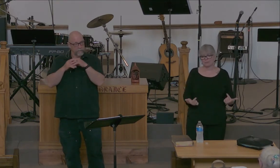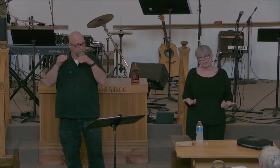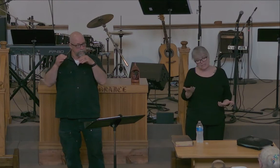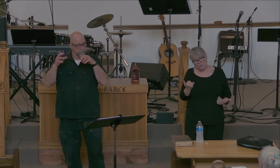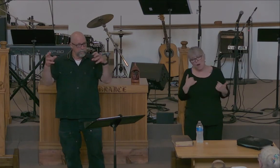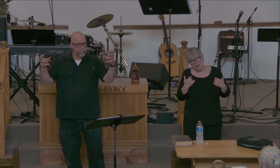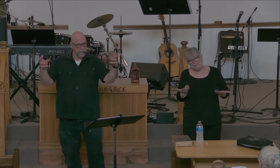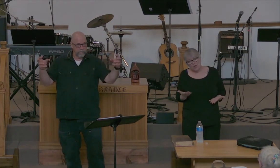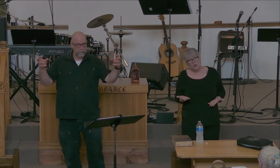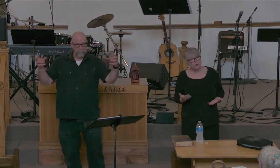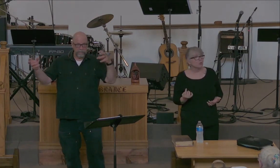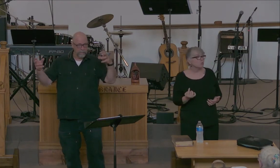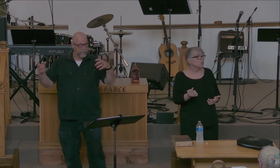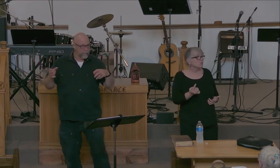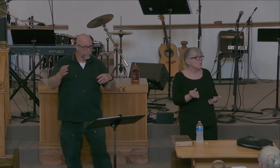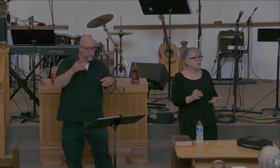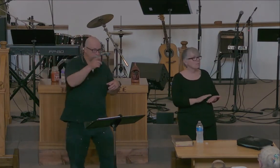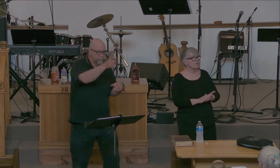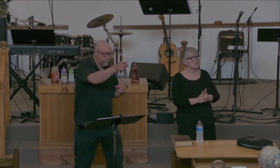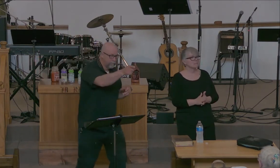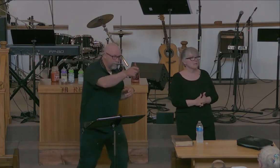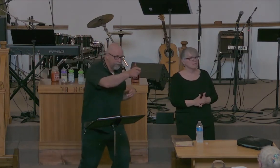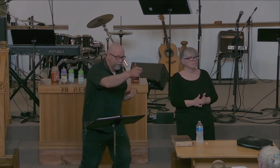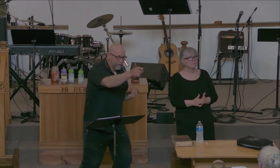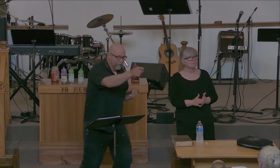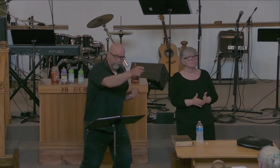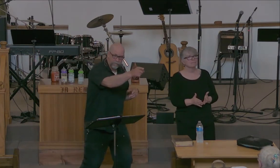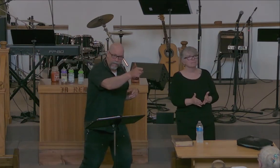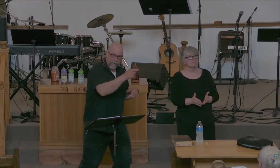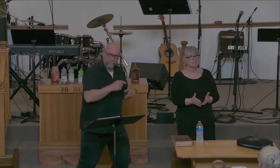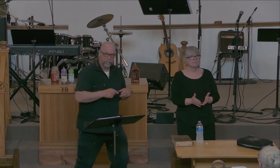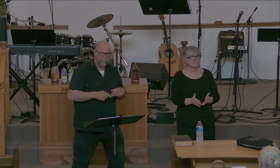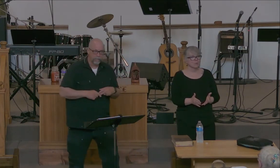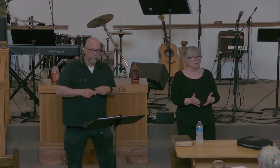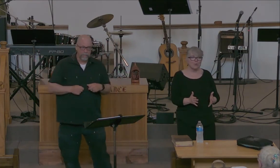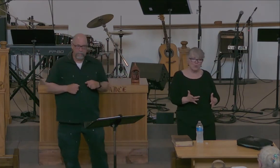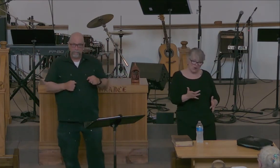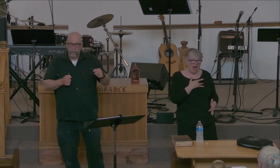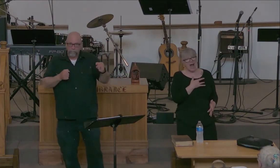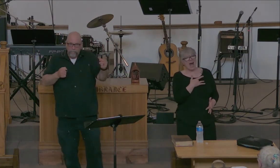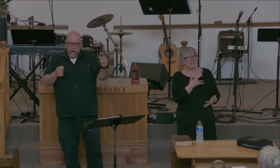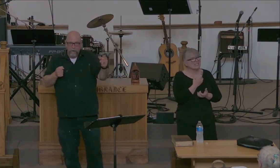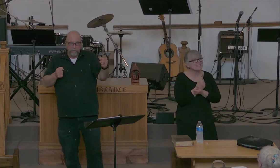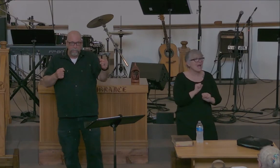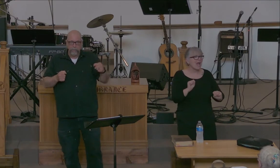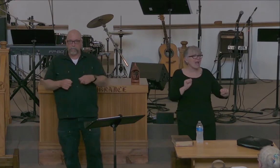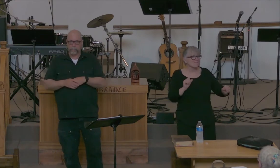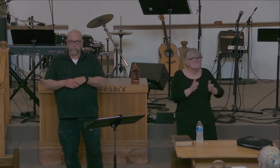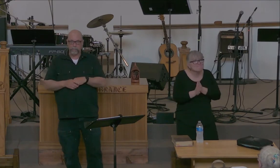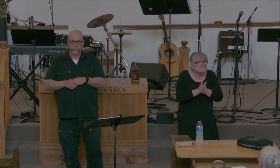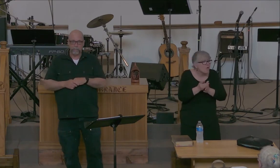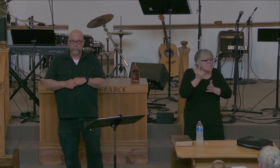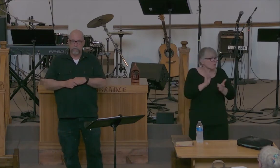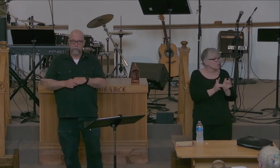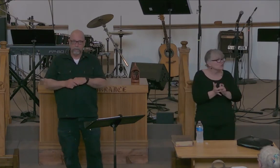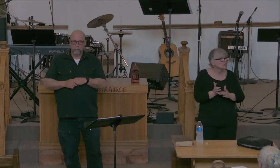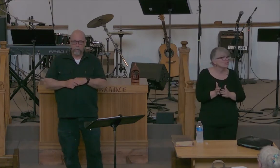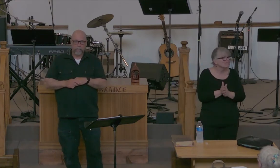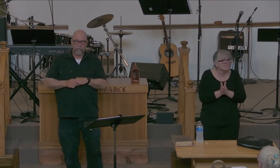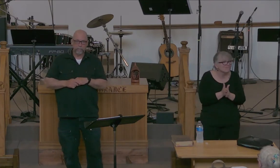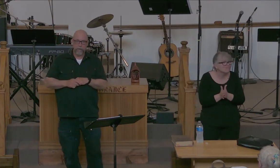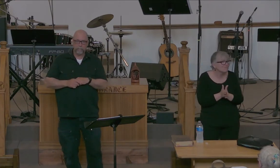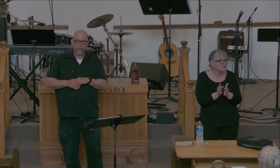And then somebody gets lit up, gets saved, gets all fired up for Jesus,